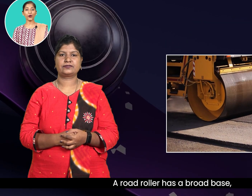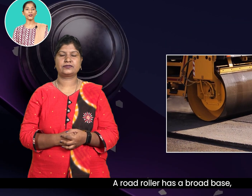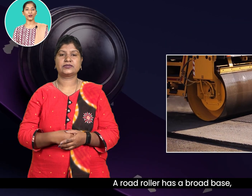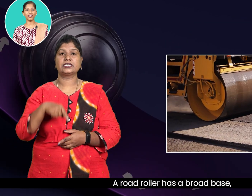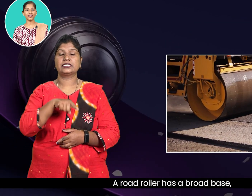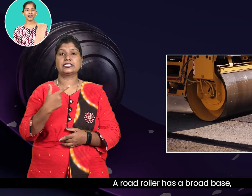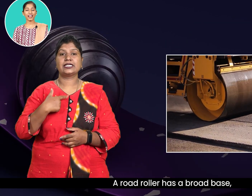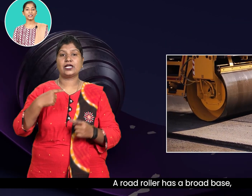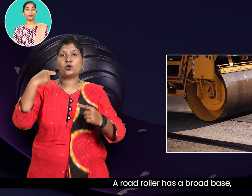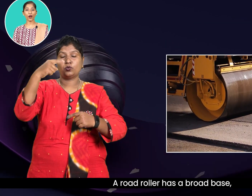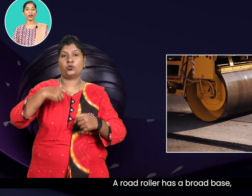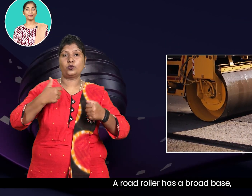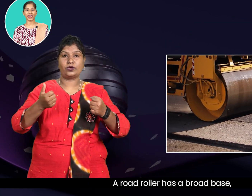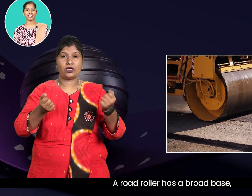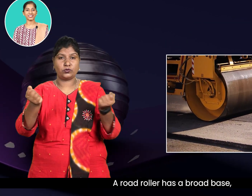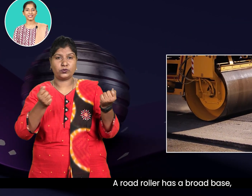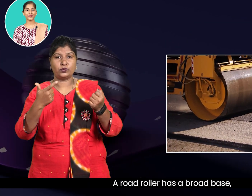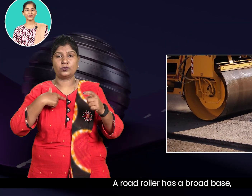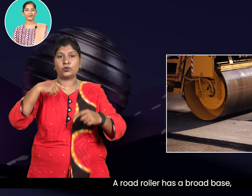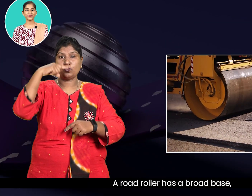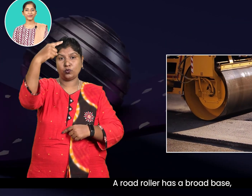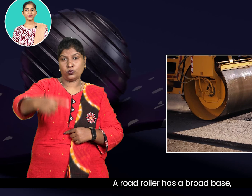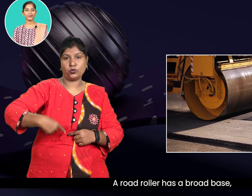A road roller has a broad base,